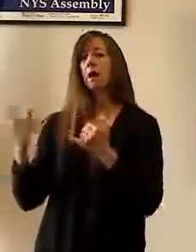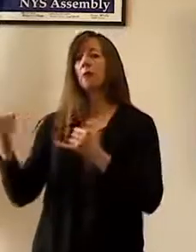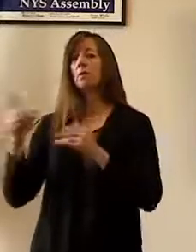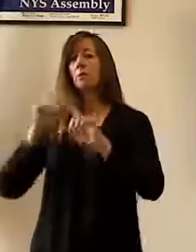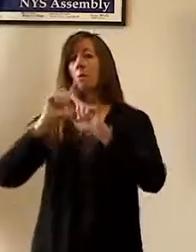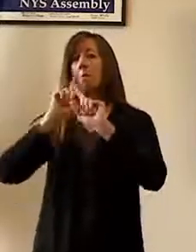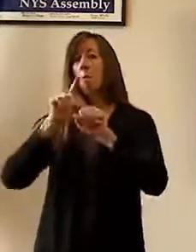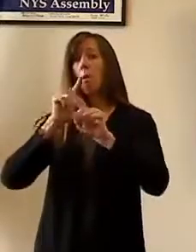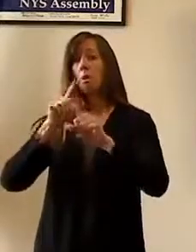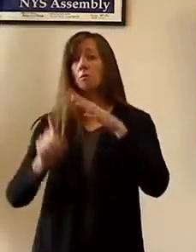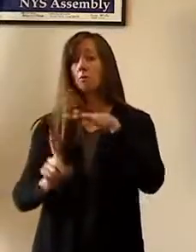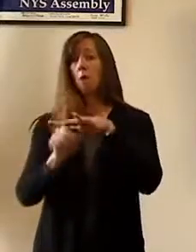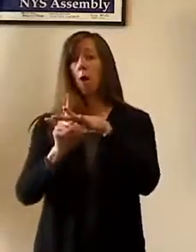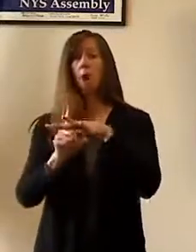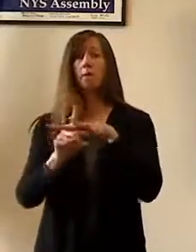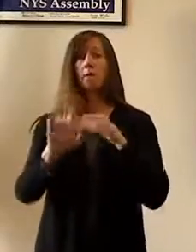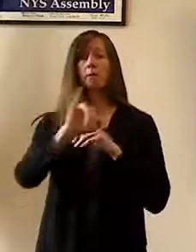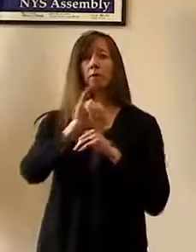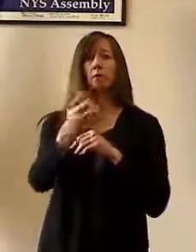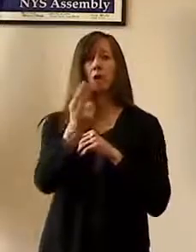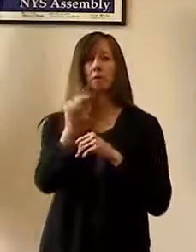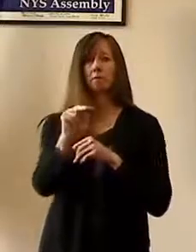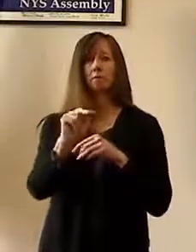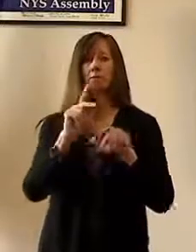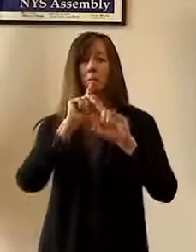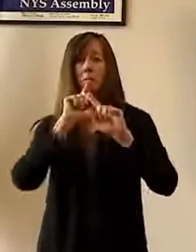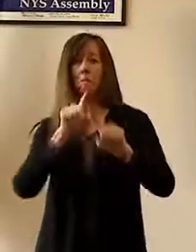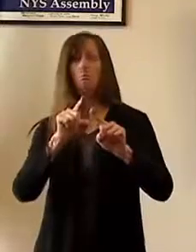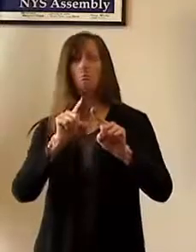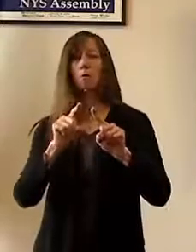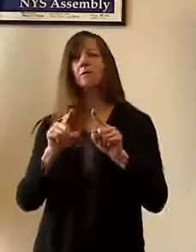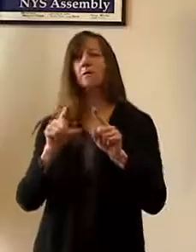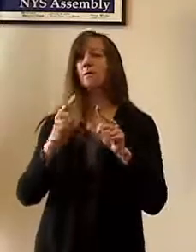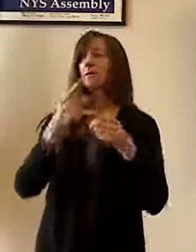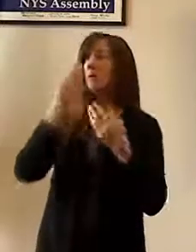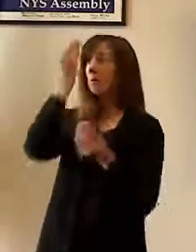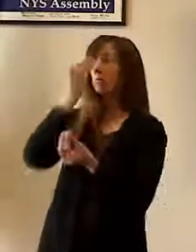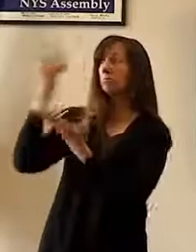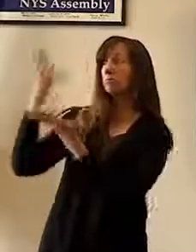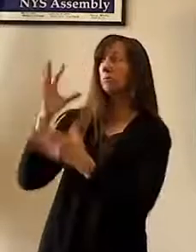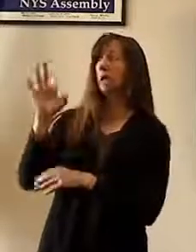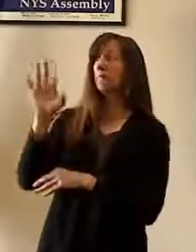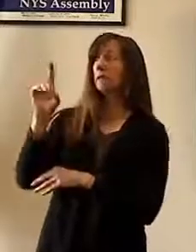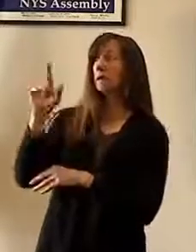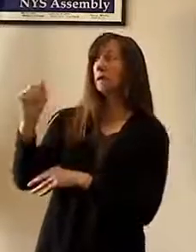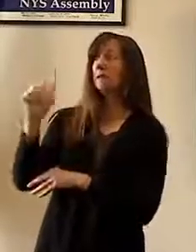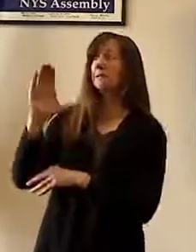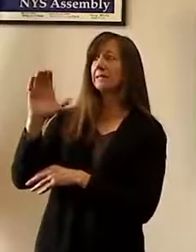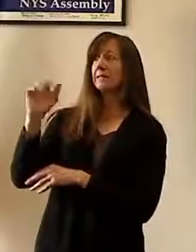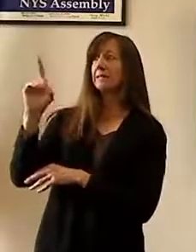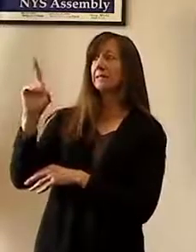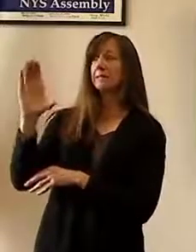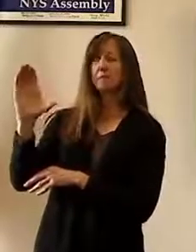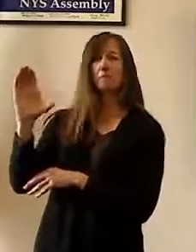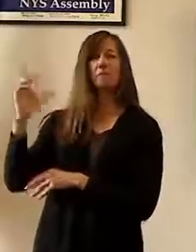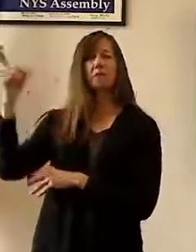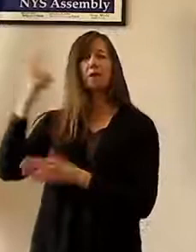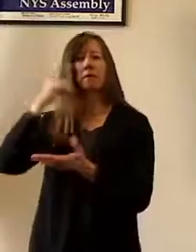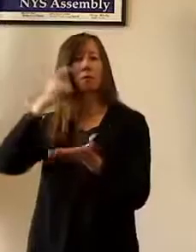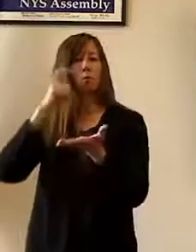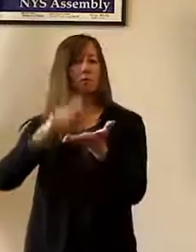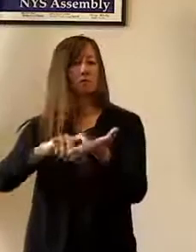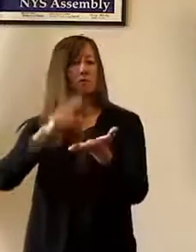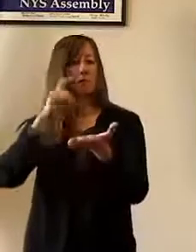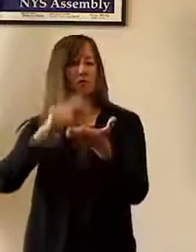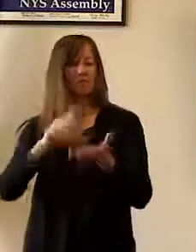itself, the FDA and the CDC identified 6 individuals with this special